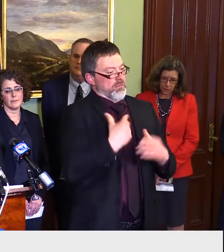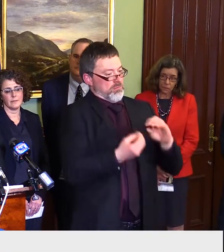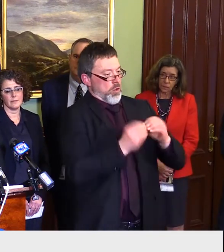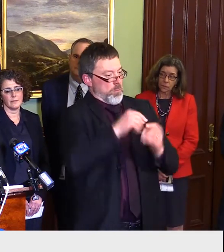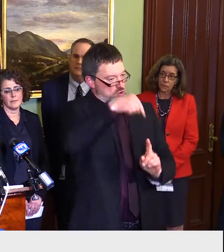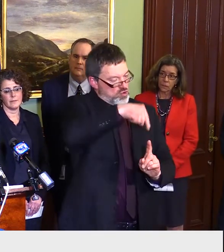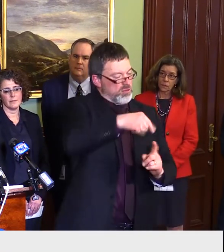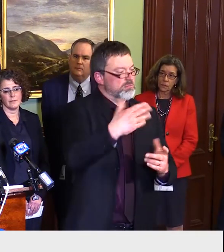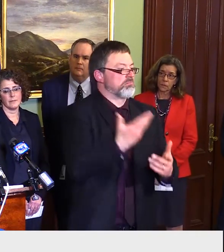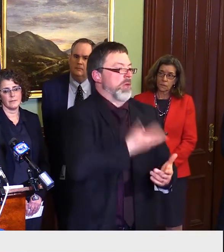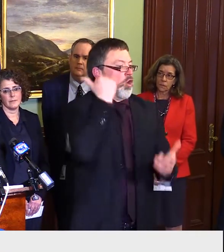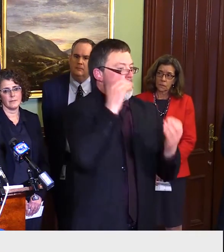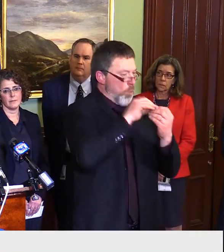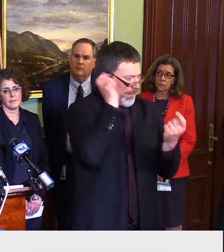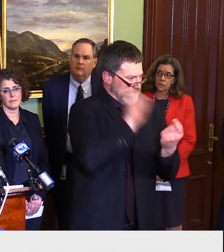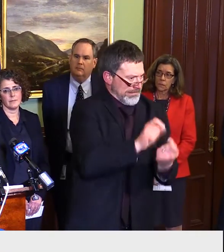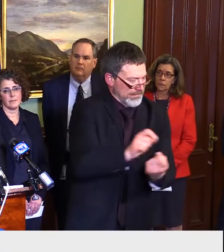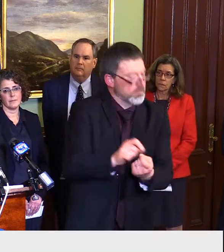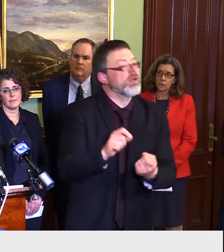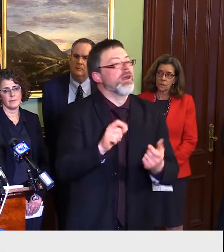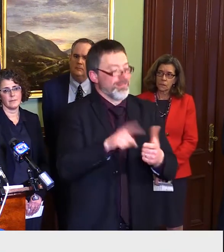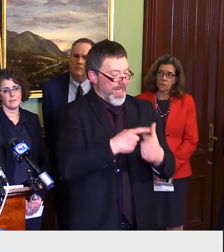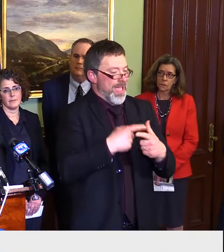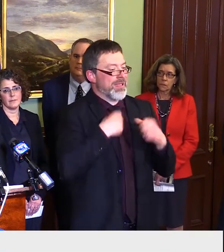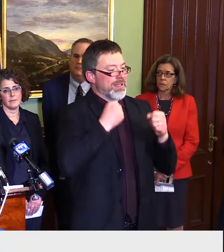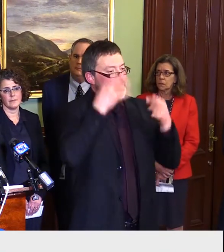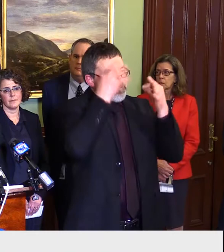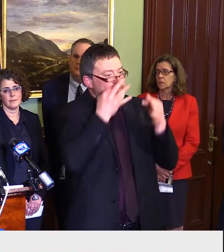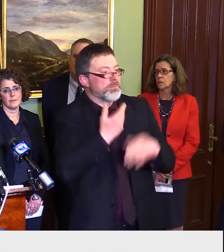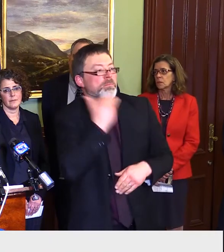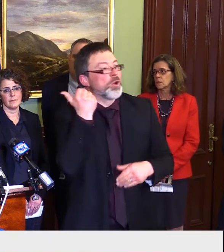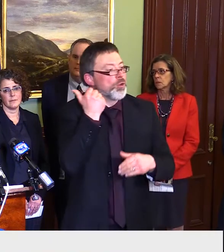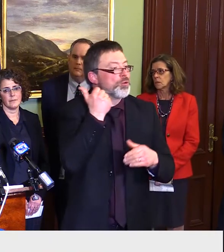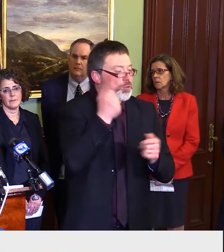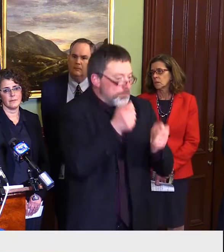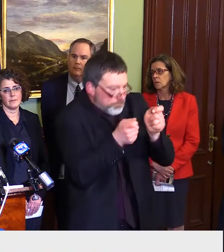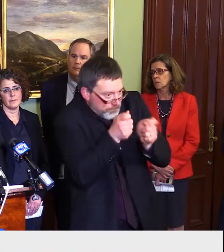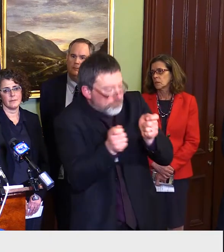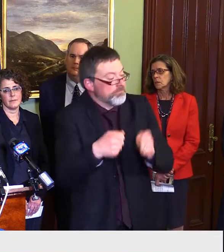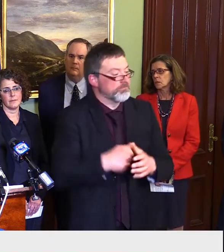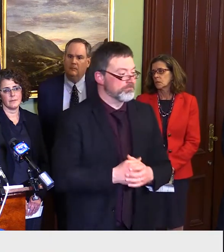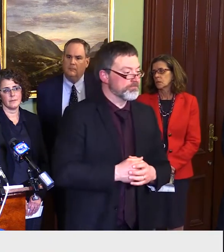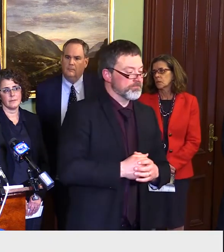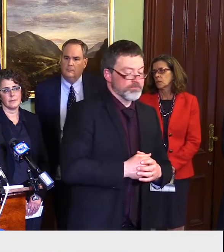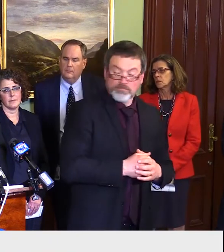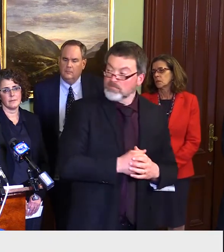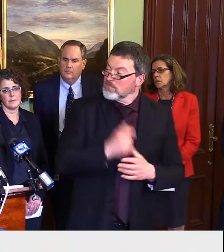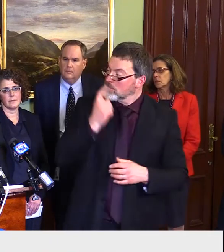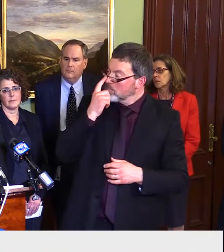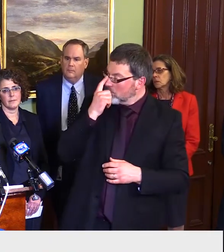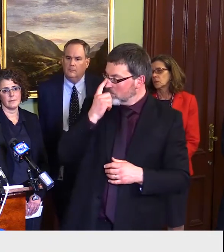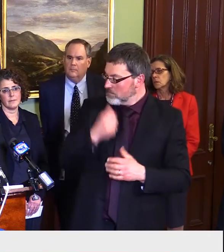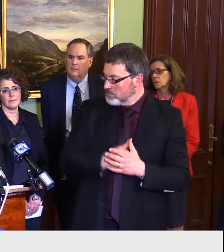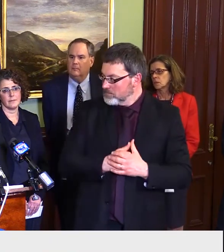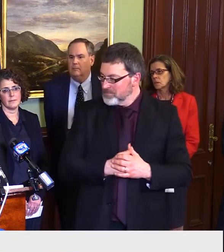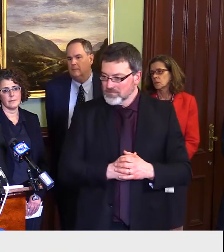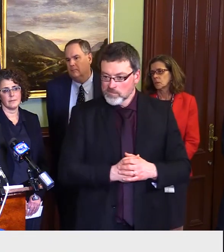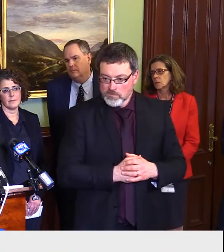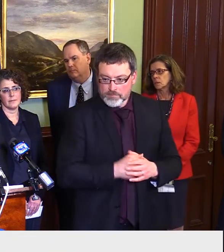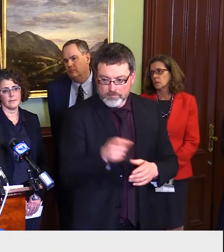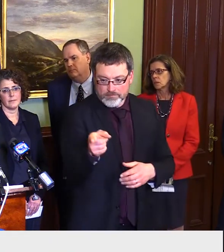scan, is reallocation of resources at DPS to assist with contract tracing at the Department of Health. Yeah, are there any